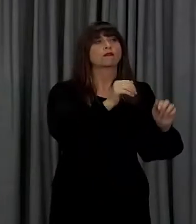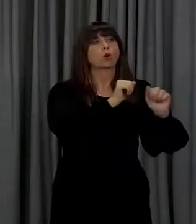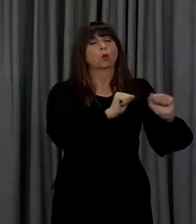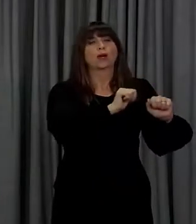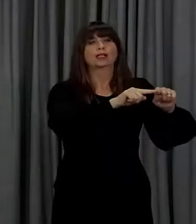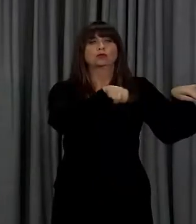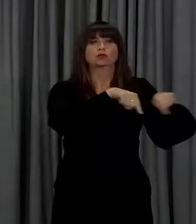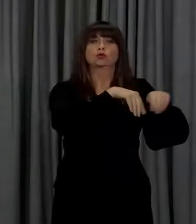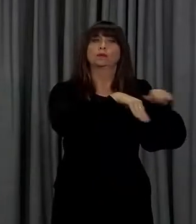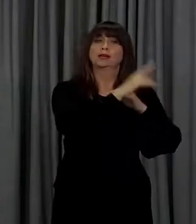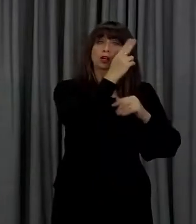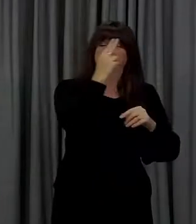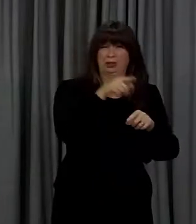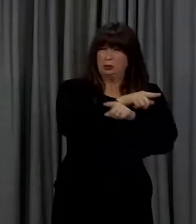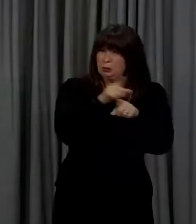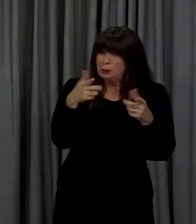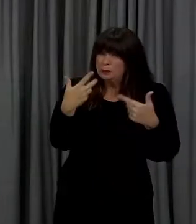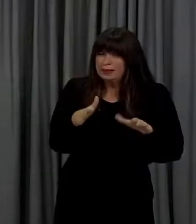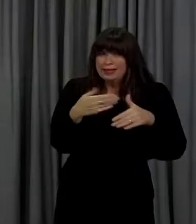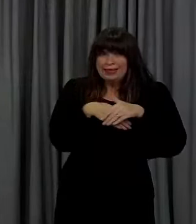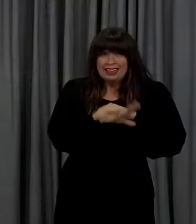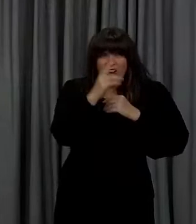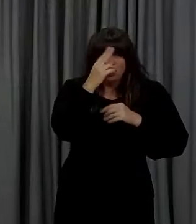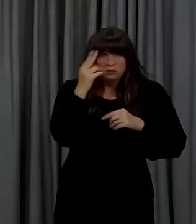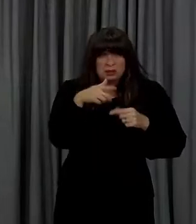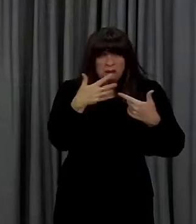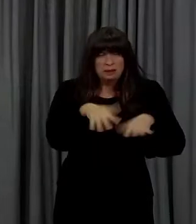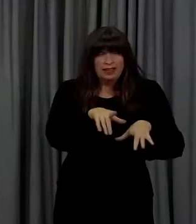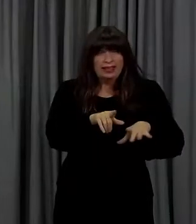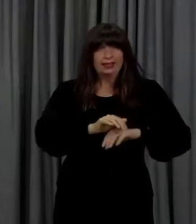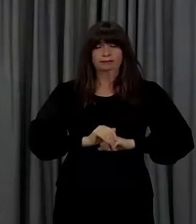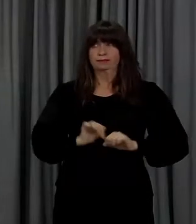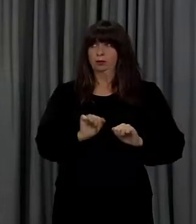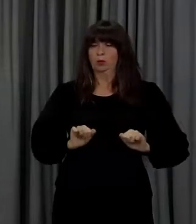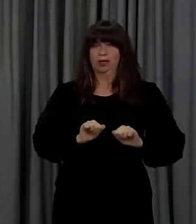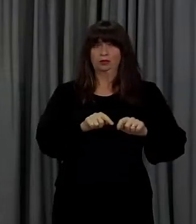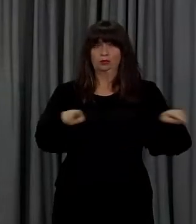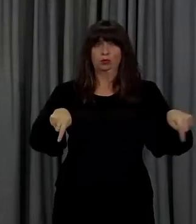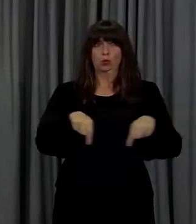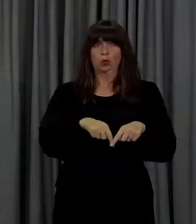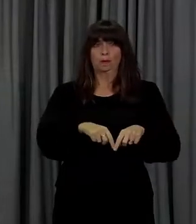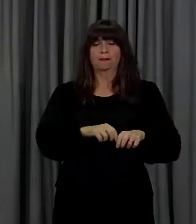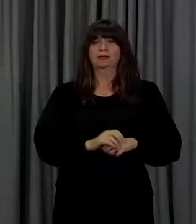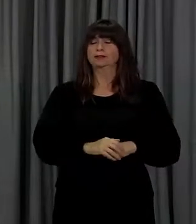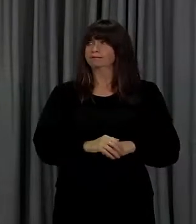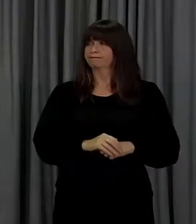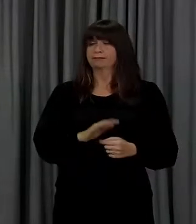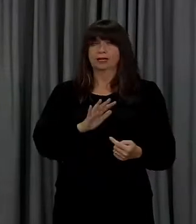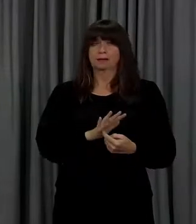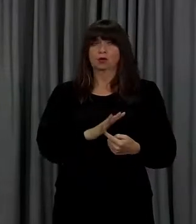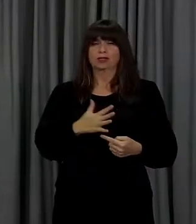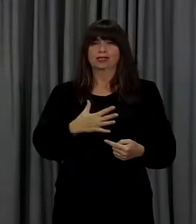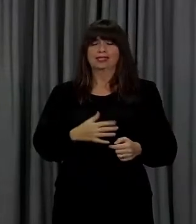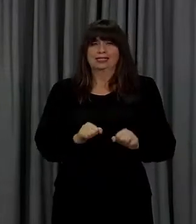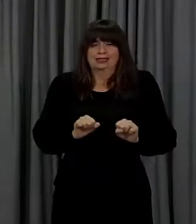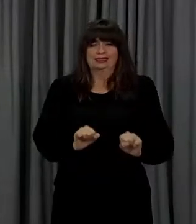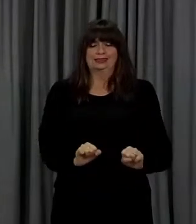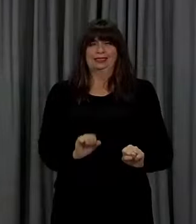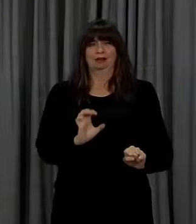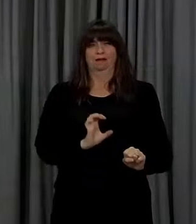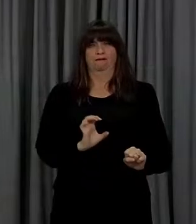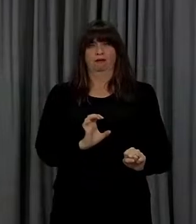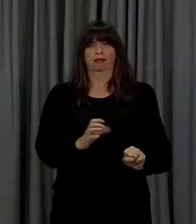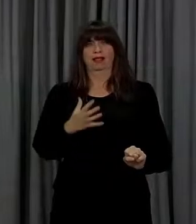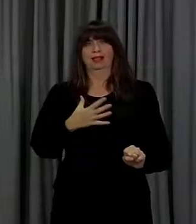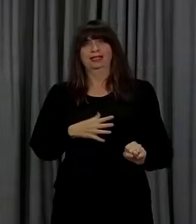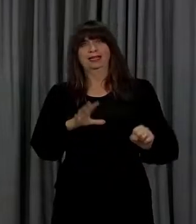rooms. Now, if you've ever spent time in a hospital waiting room, you'll know how important it is to have somewhere comfortable to sit, access